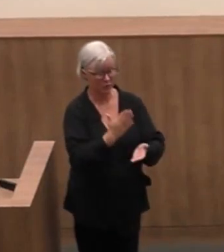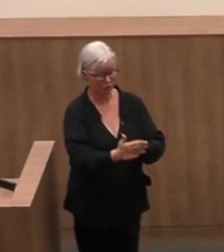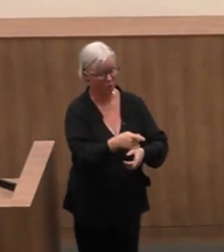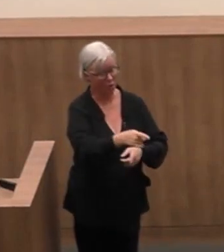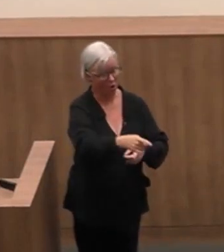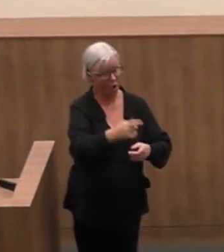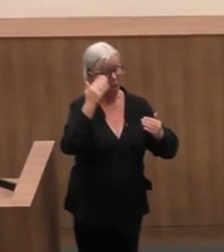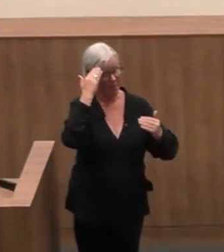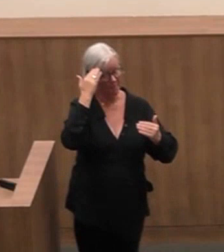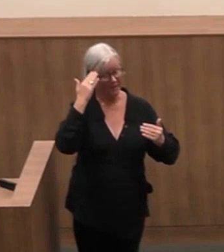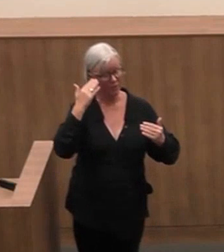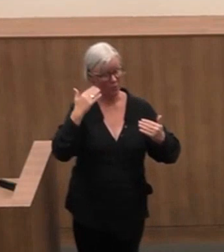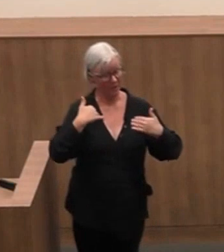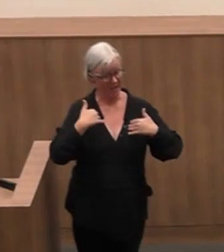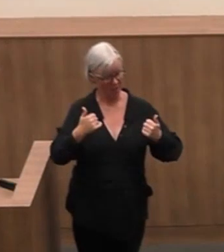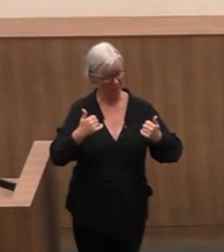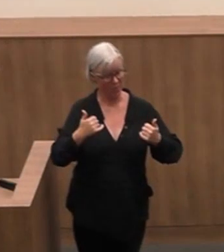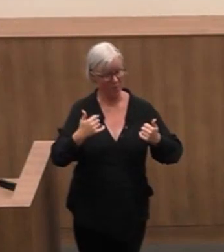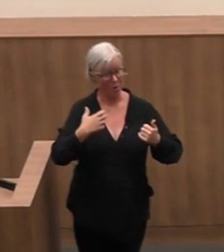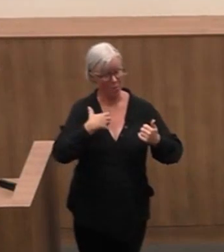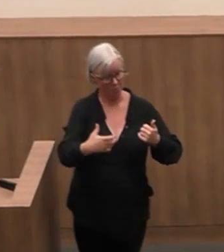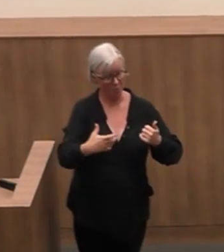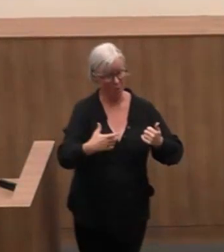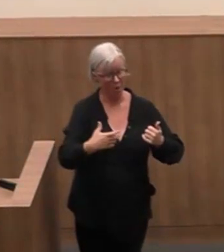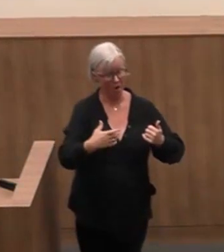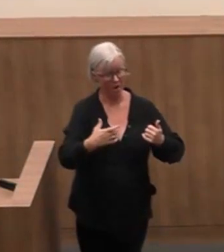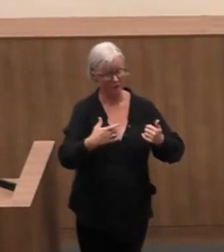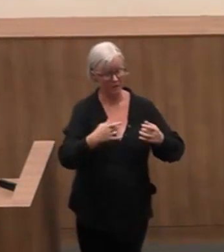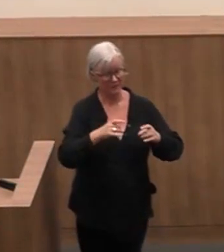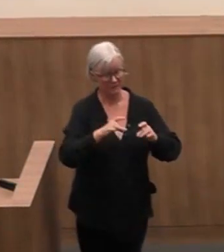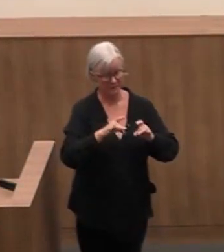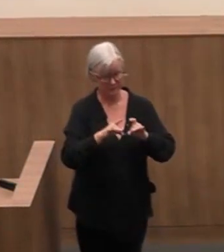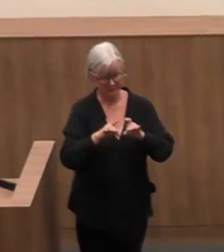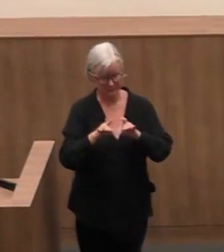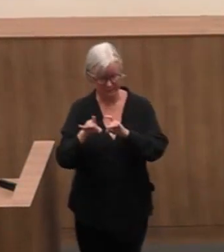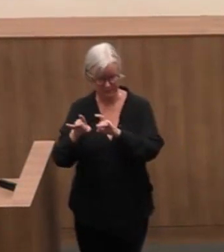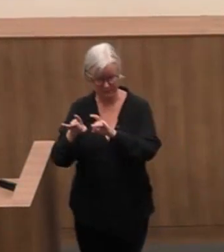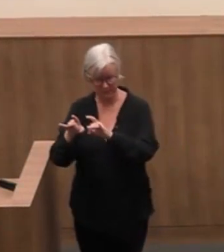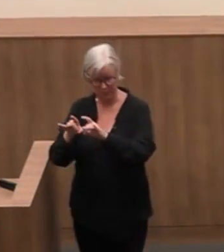aspect would be more injurious or more damaging to them,